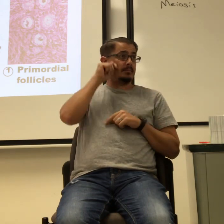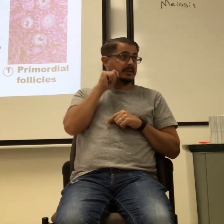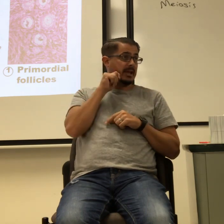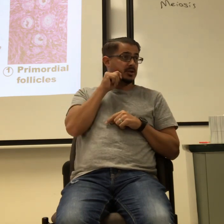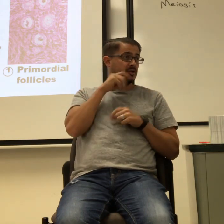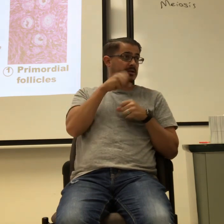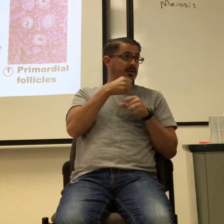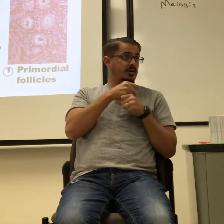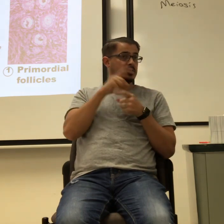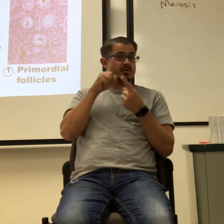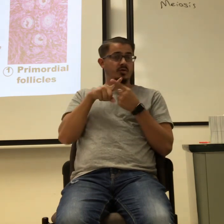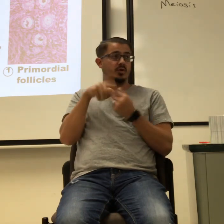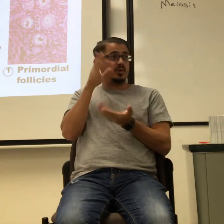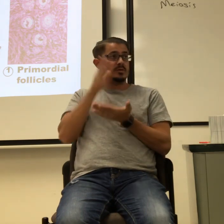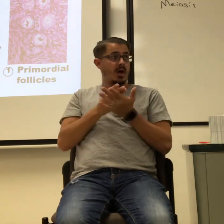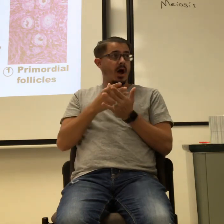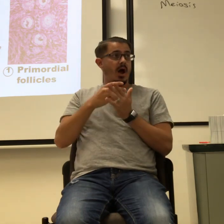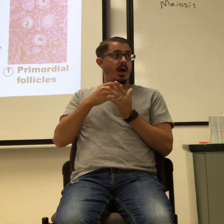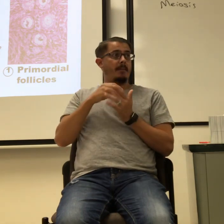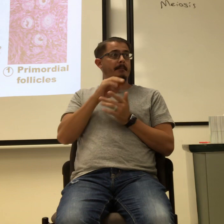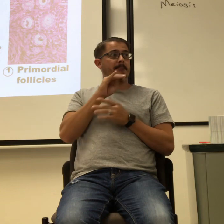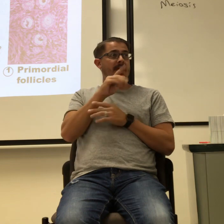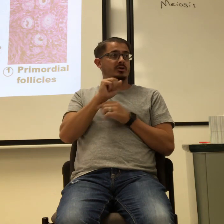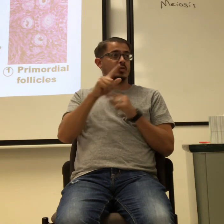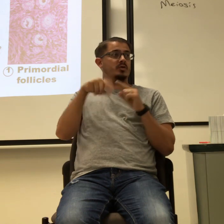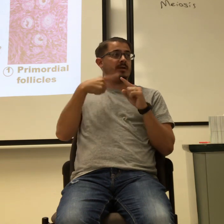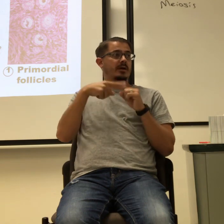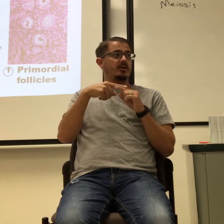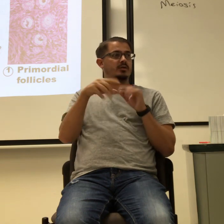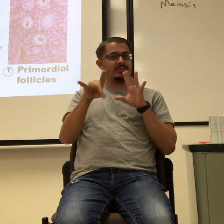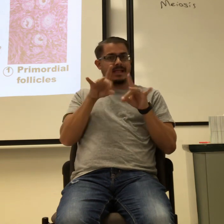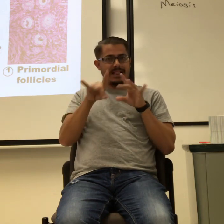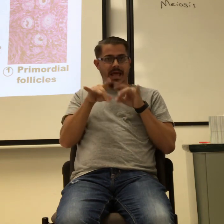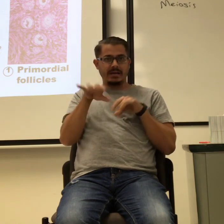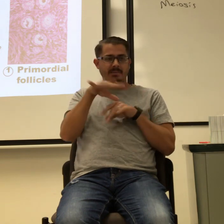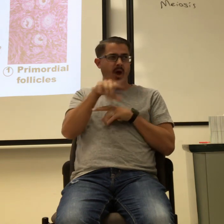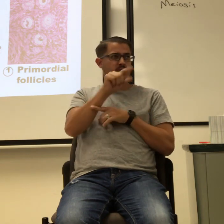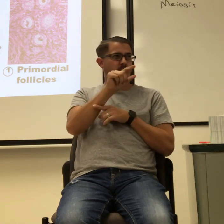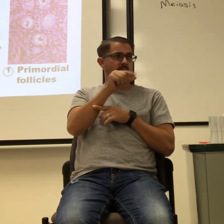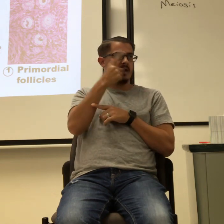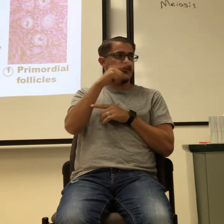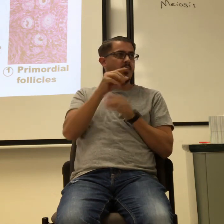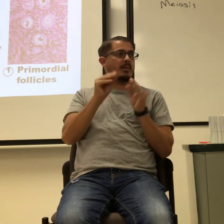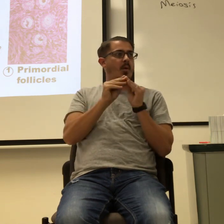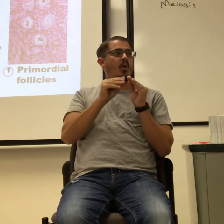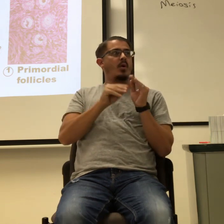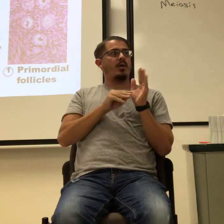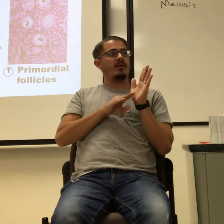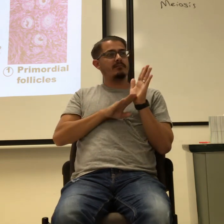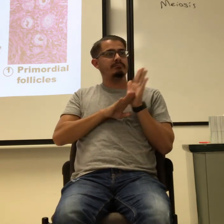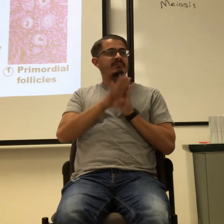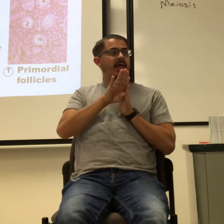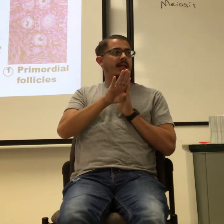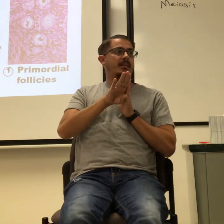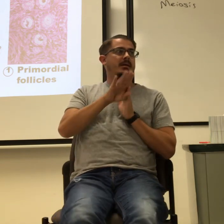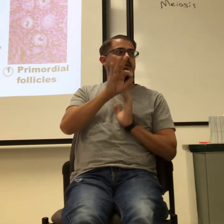a group of about 20 to undergo further follicle development, right?